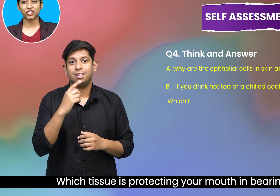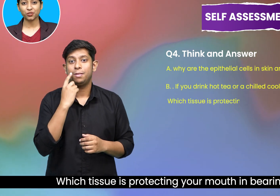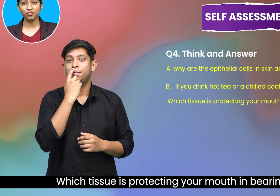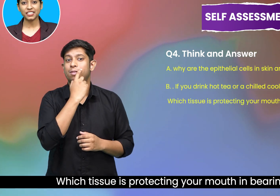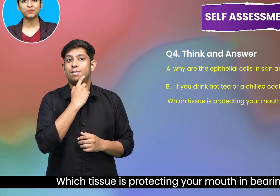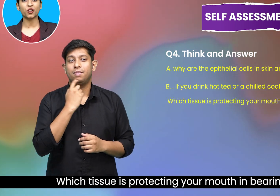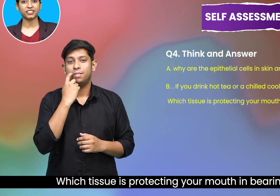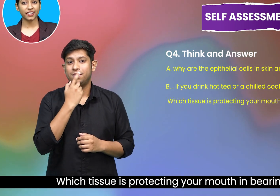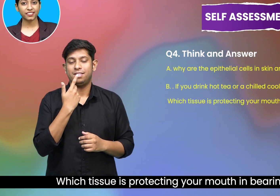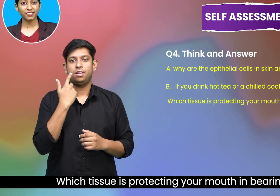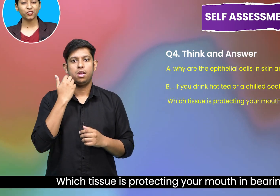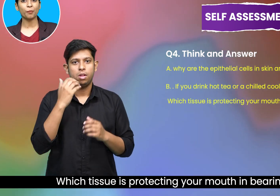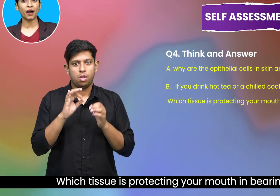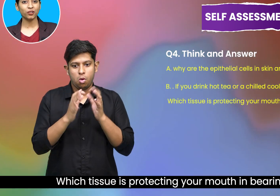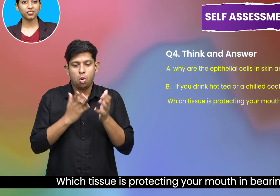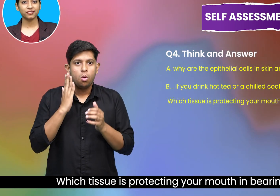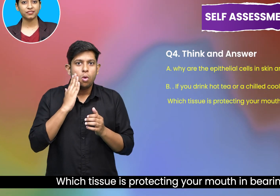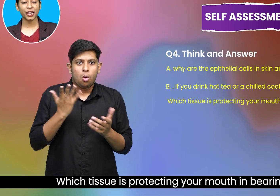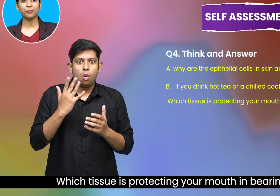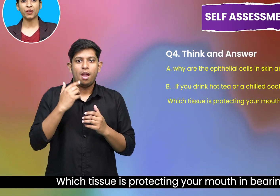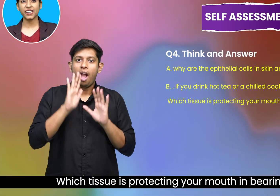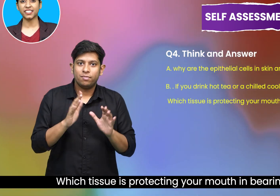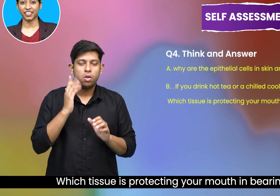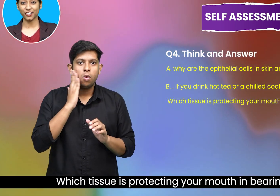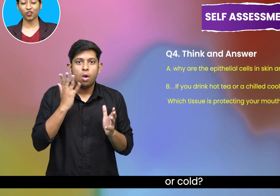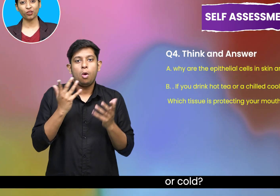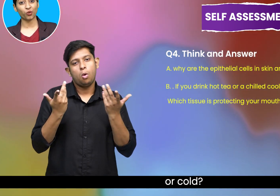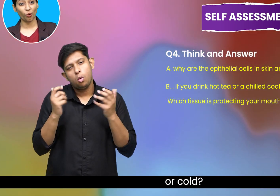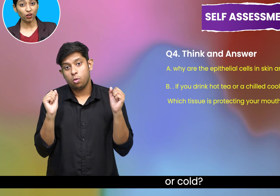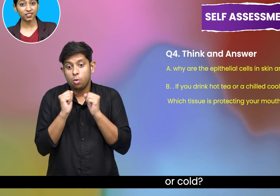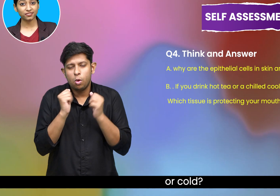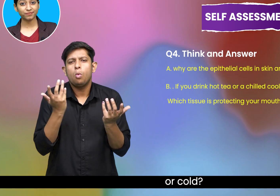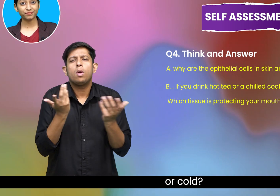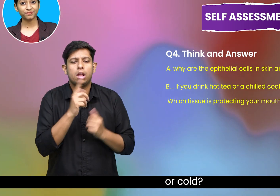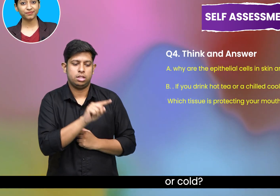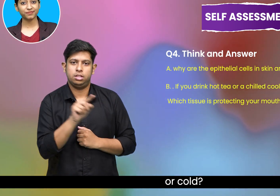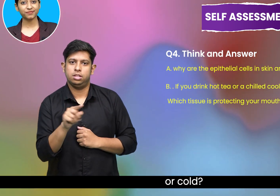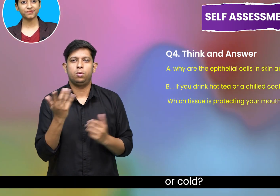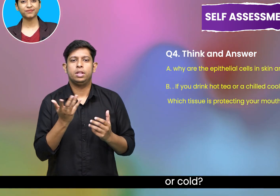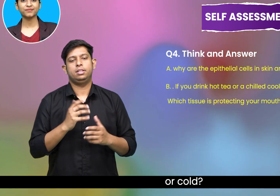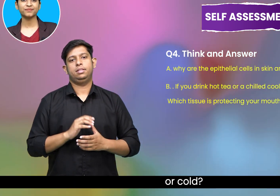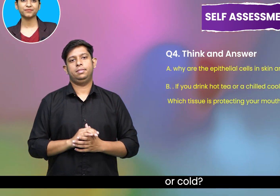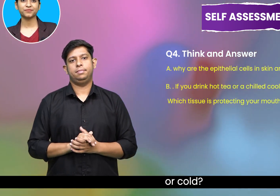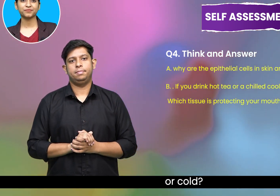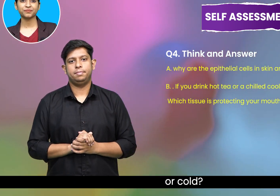Which tissue is protecting your mouth in bearing heat or cold?